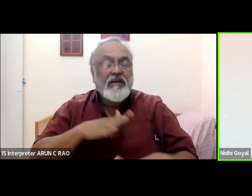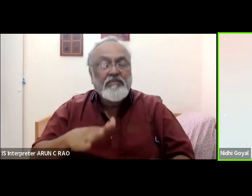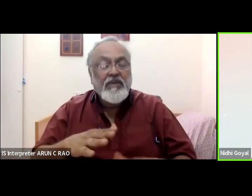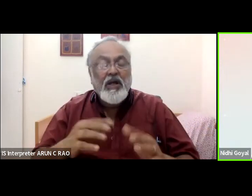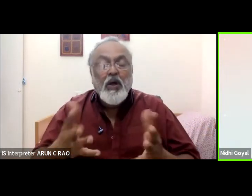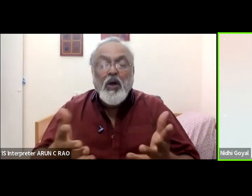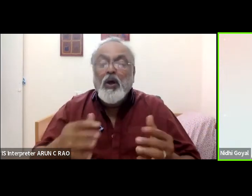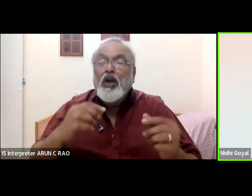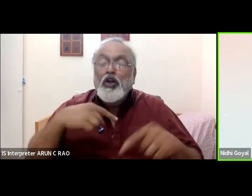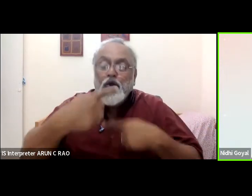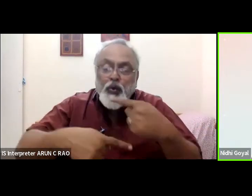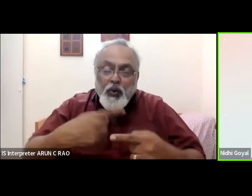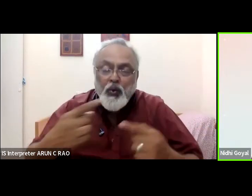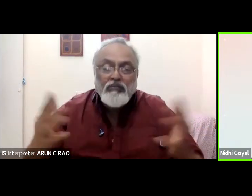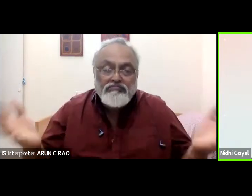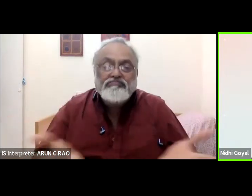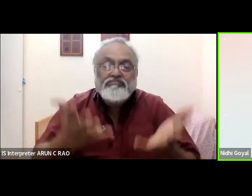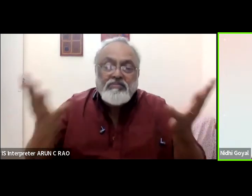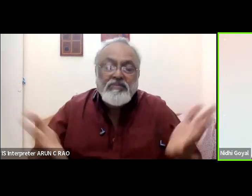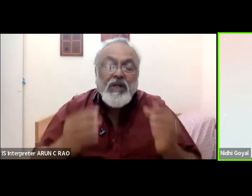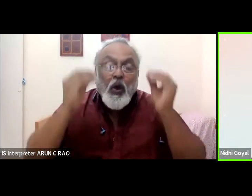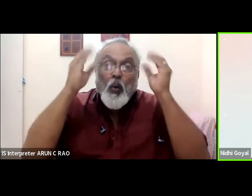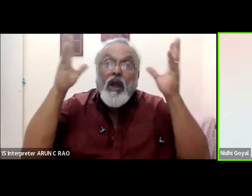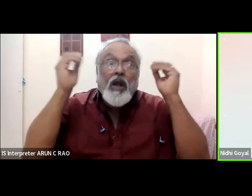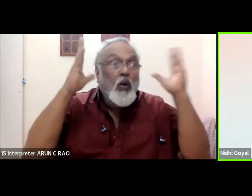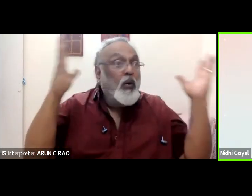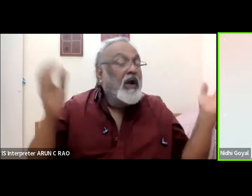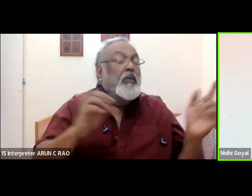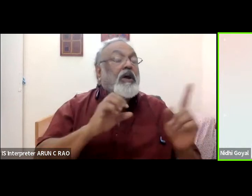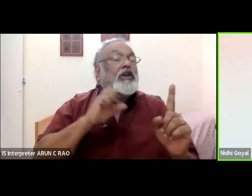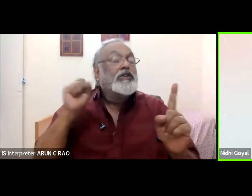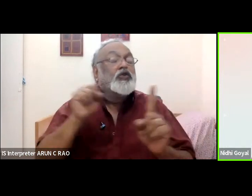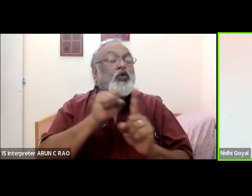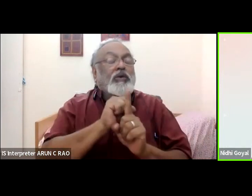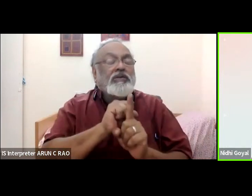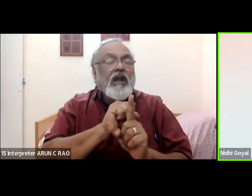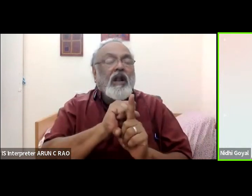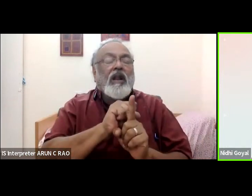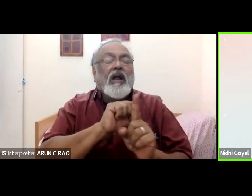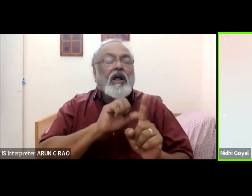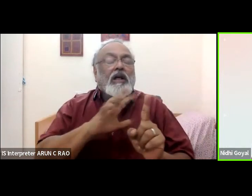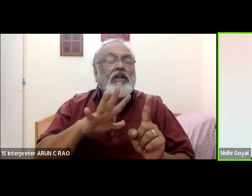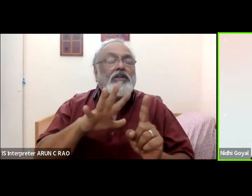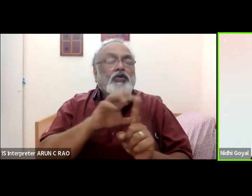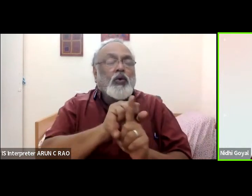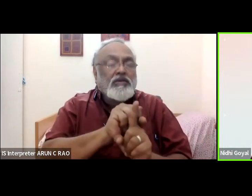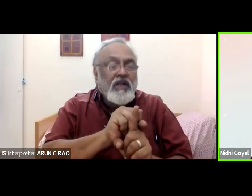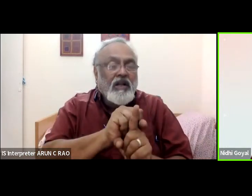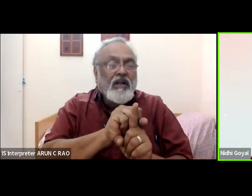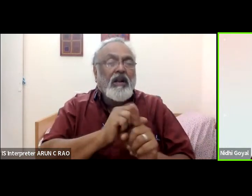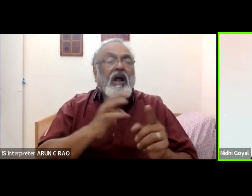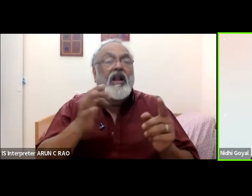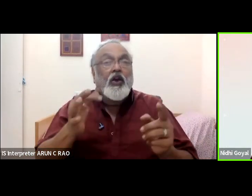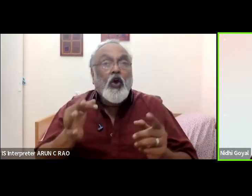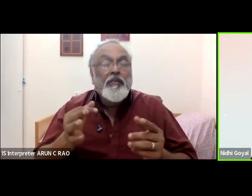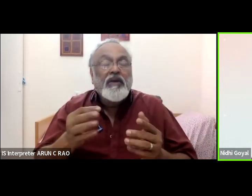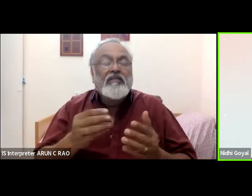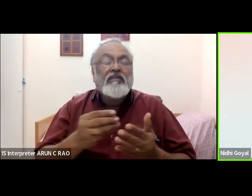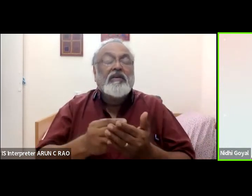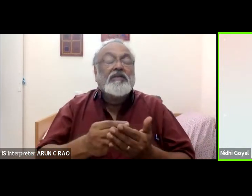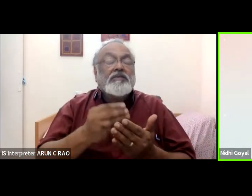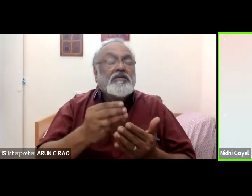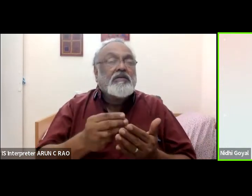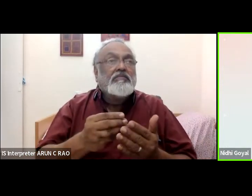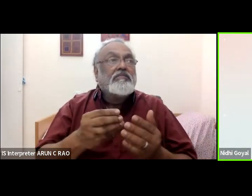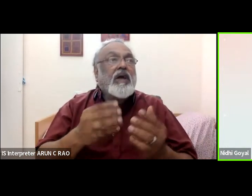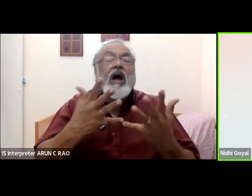and building an understanding of what is the socioeconomic cost of not having this sort of inclusion. So a